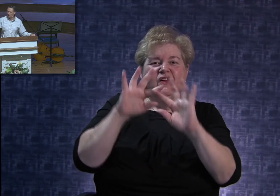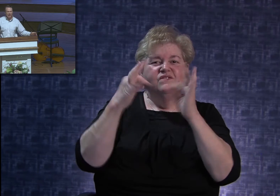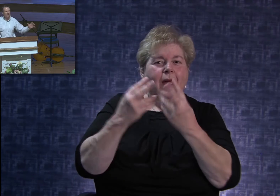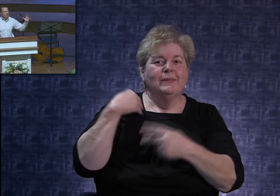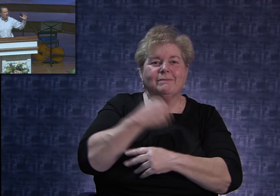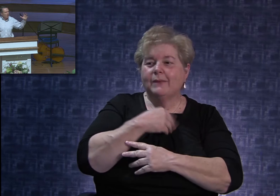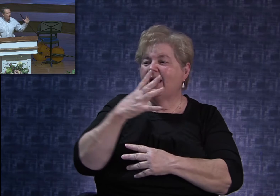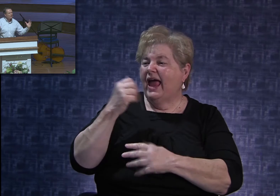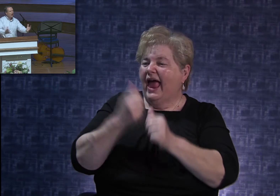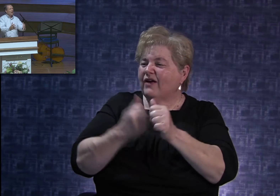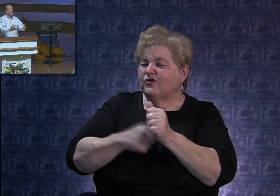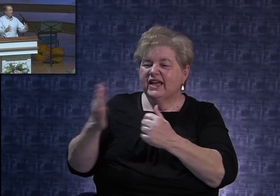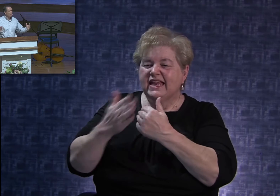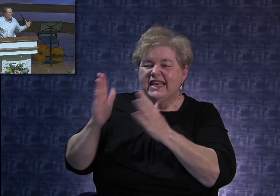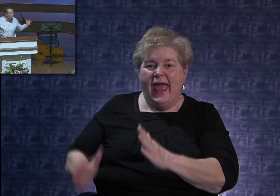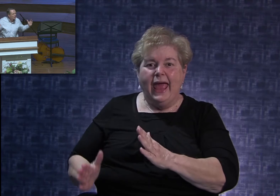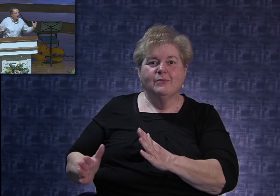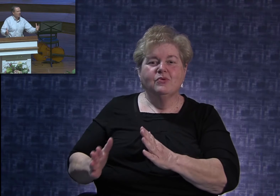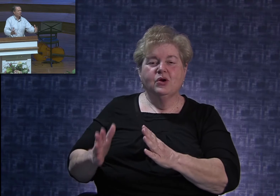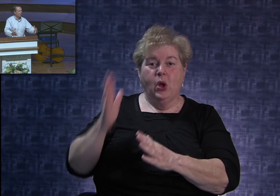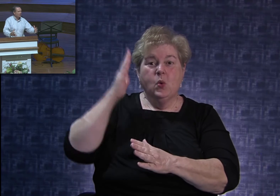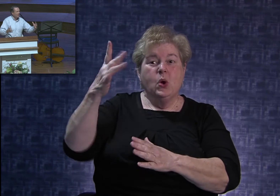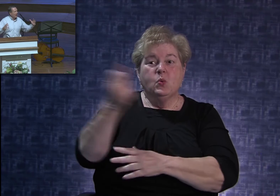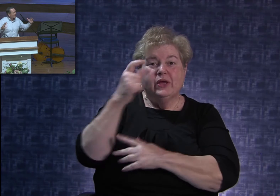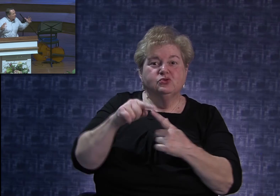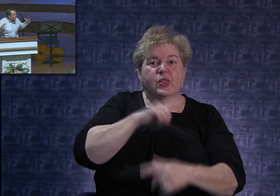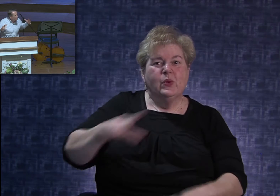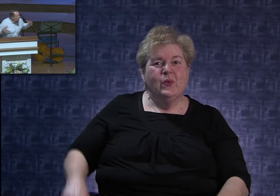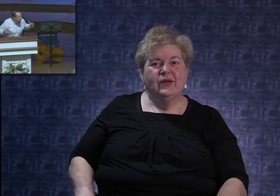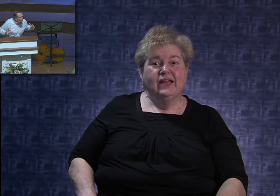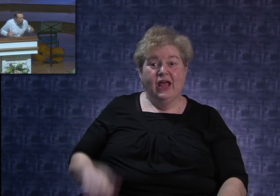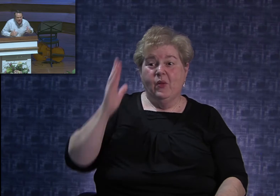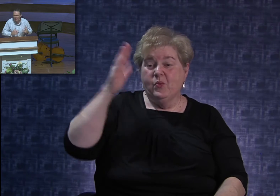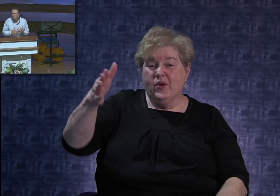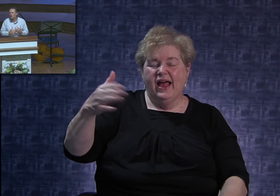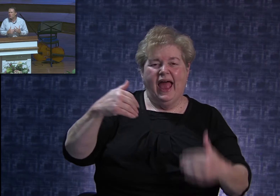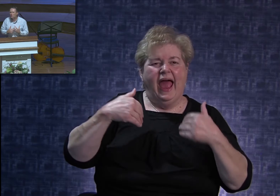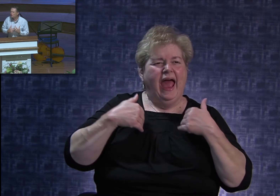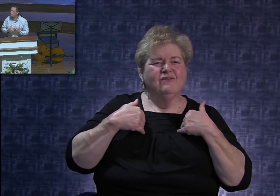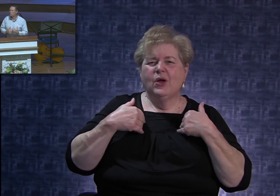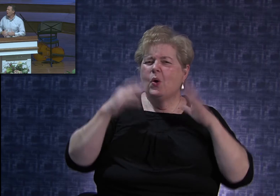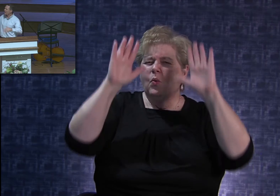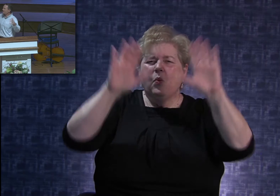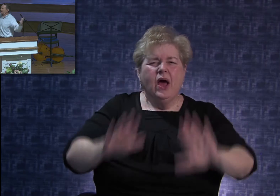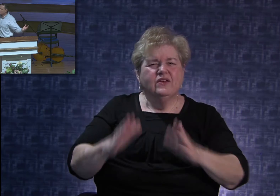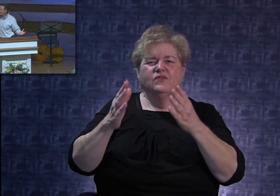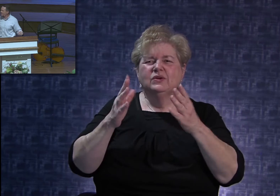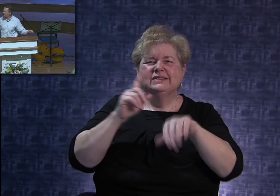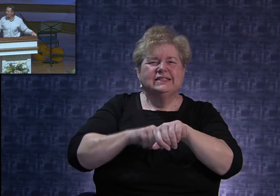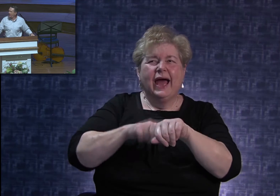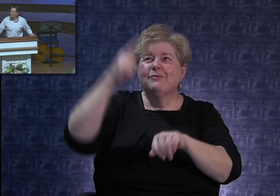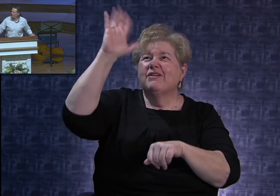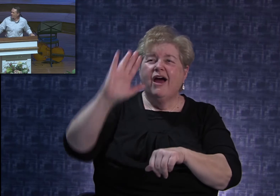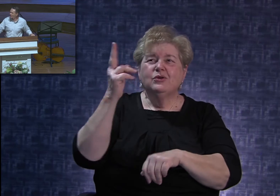neighbors were going to have this revival, and they were going to come to Christ. And then there was going to be this great, God was going to use you to do miraculous